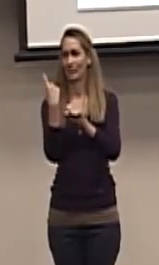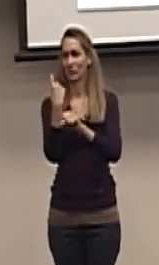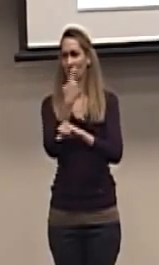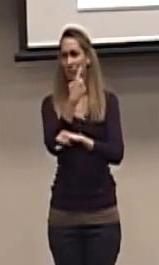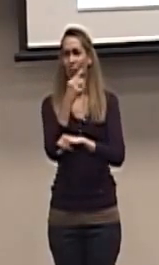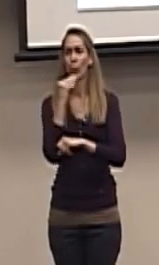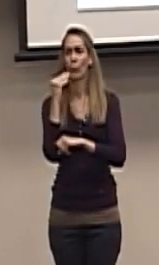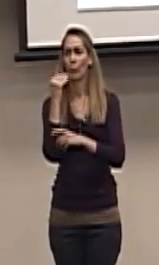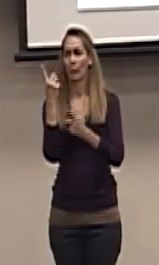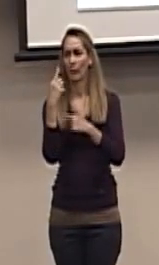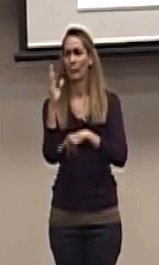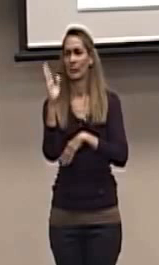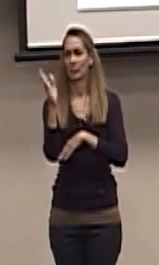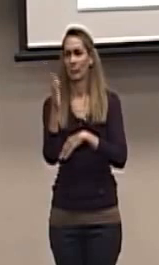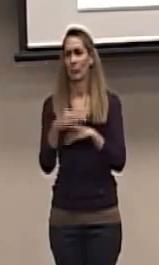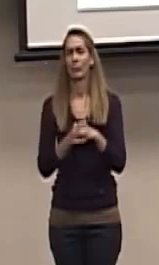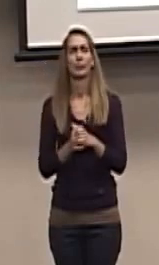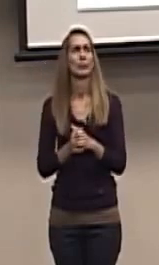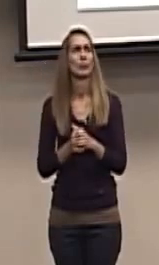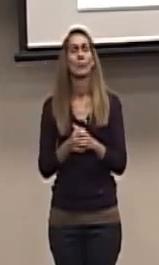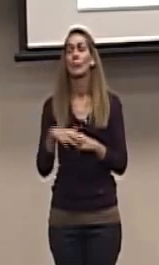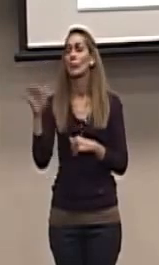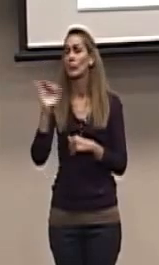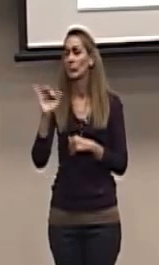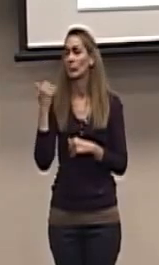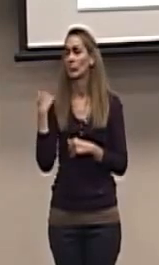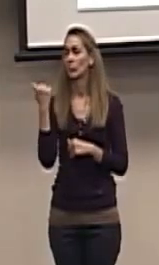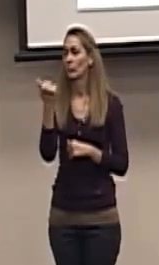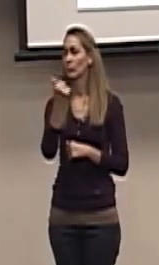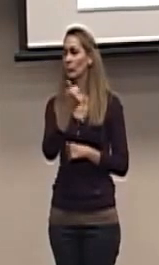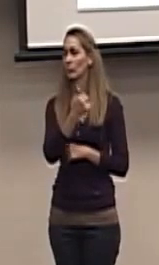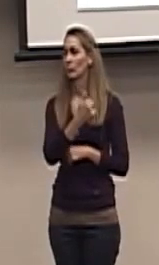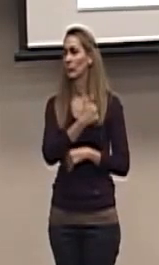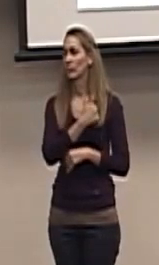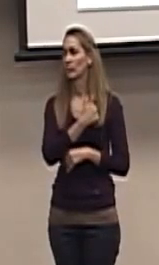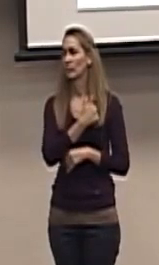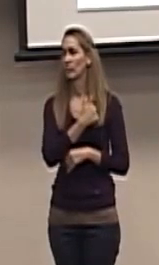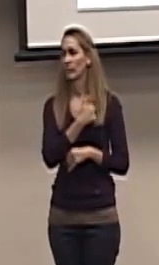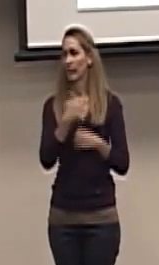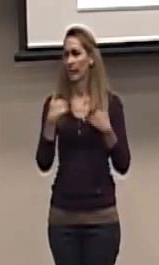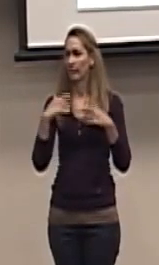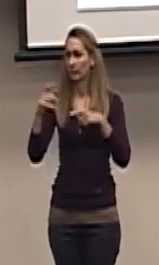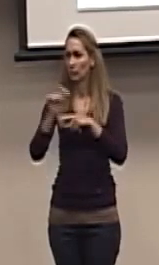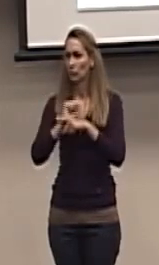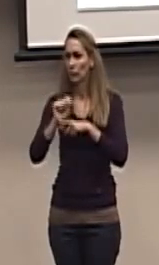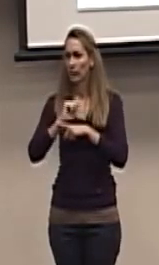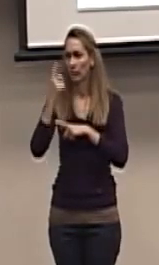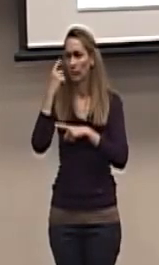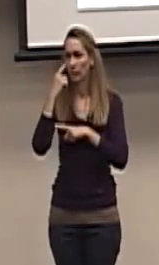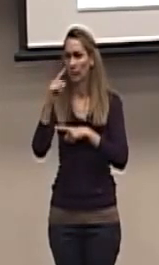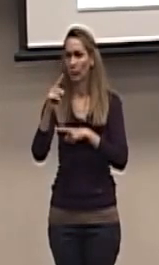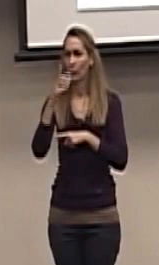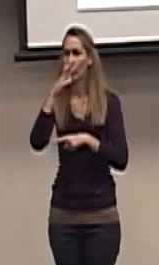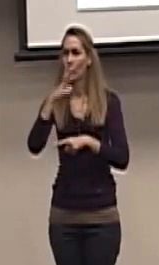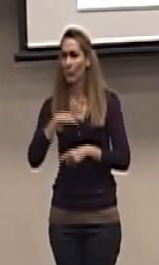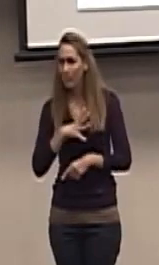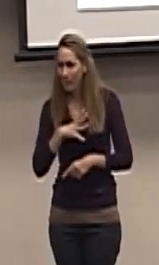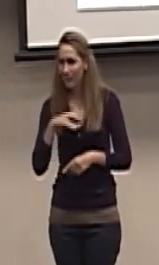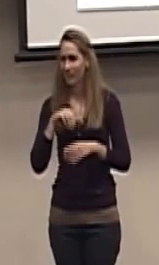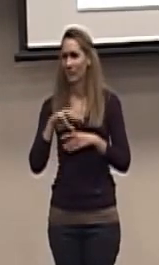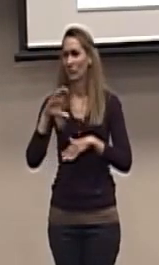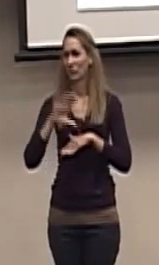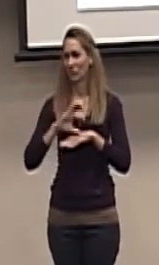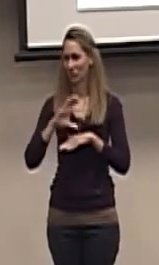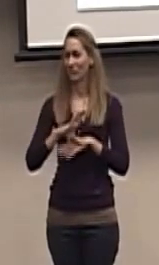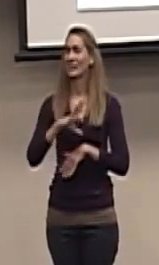seminar. Besides, we also ran continuous training for the leaders of the churches as well